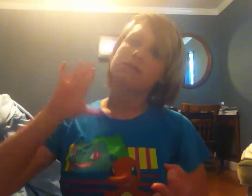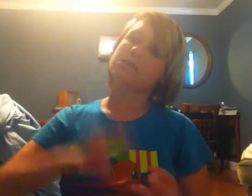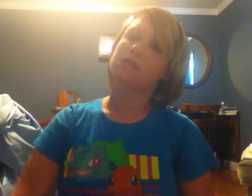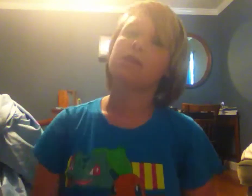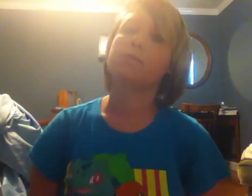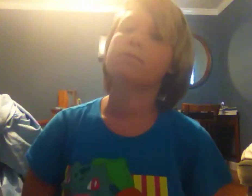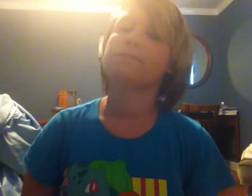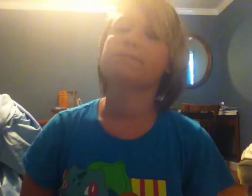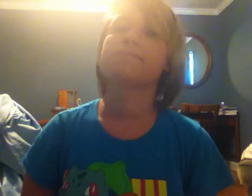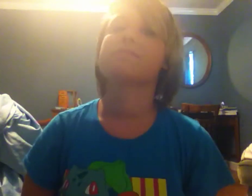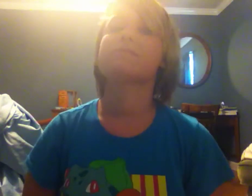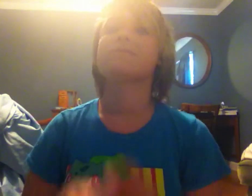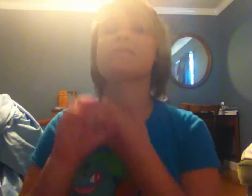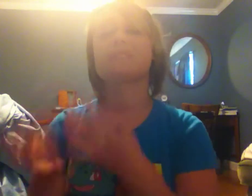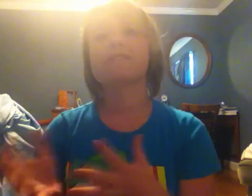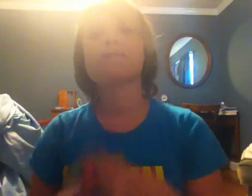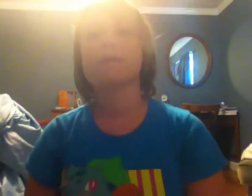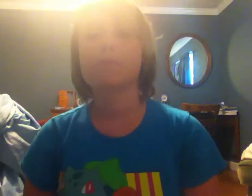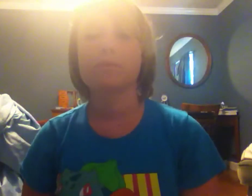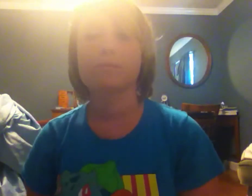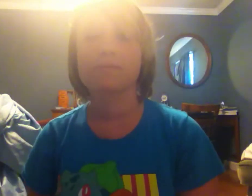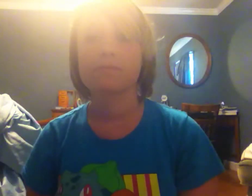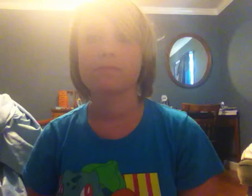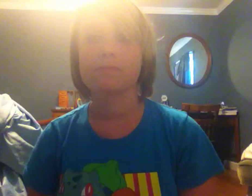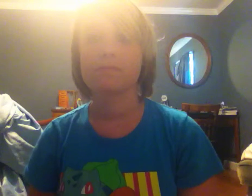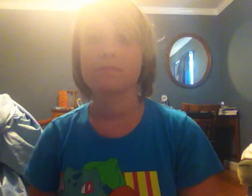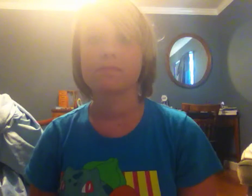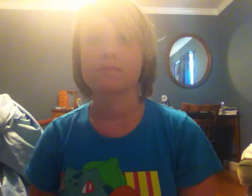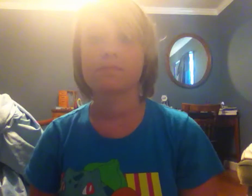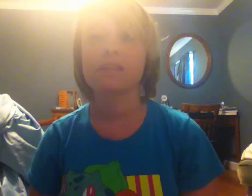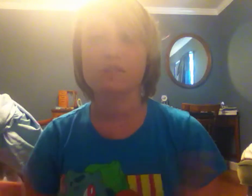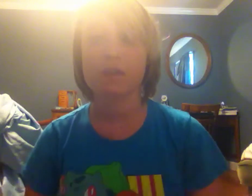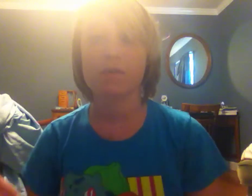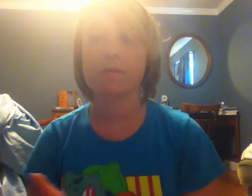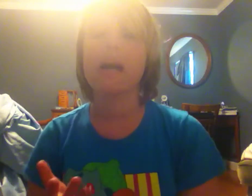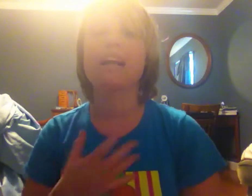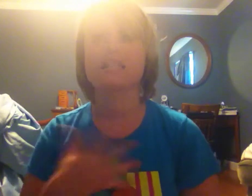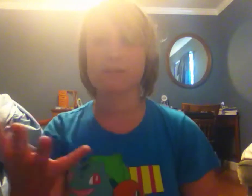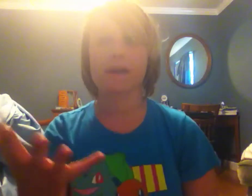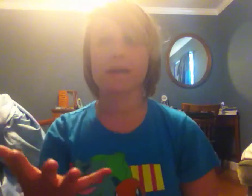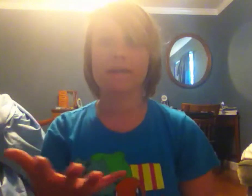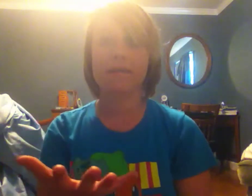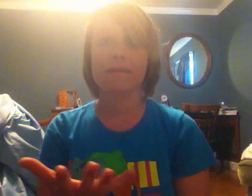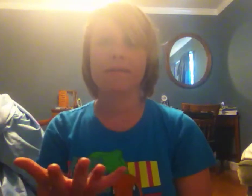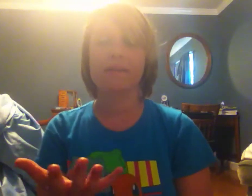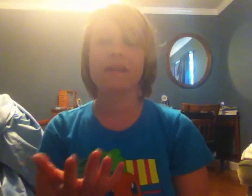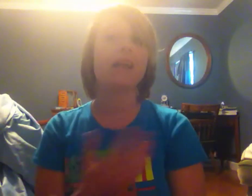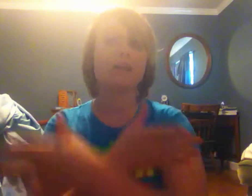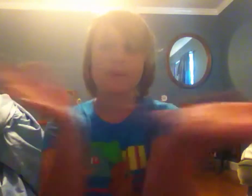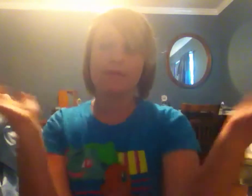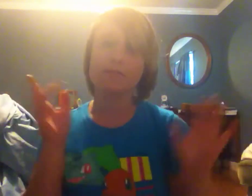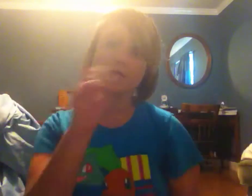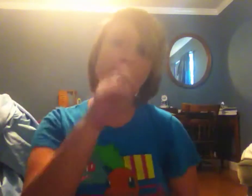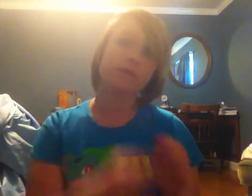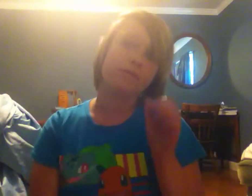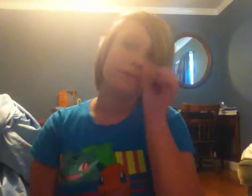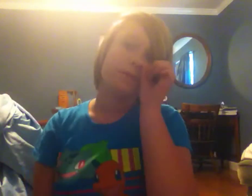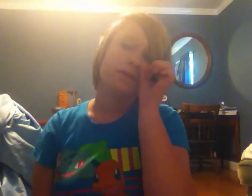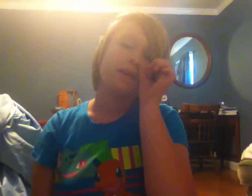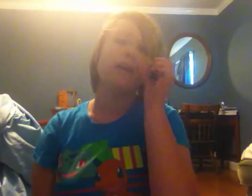You know, so the people that you know. I got your back. And I love every single one. And I